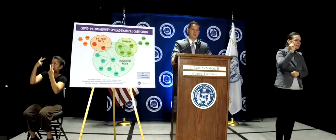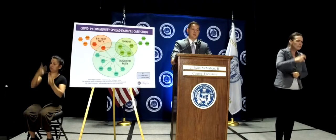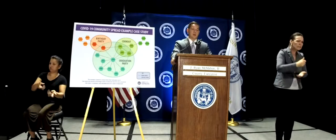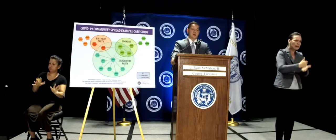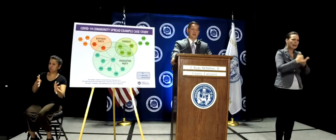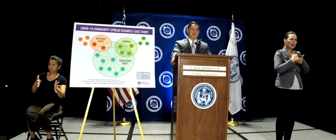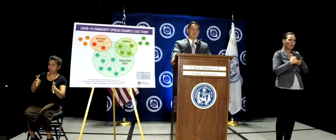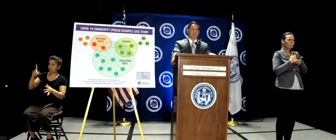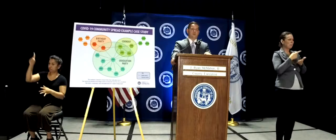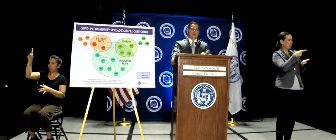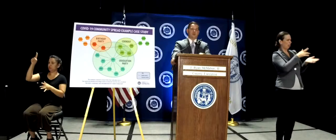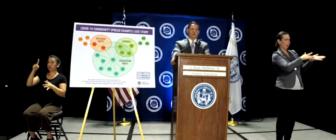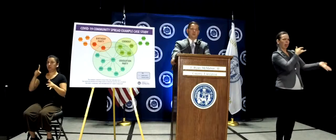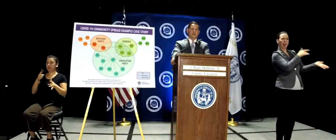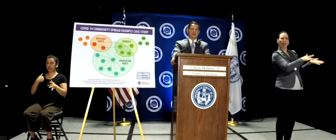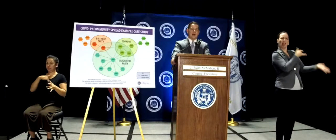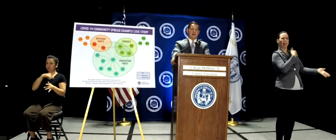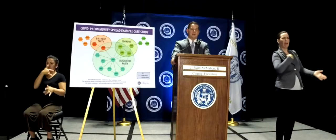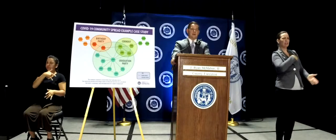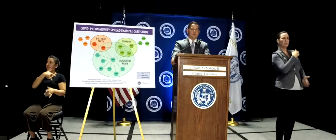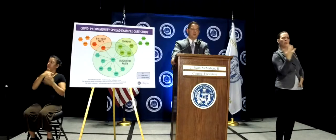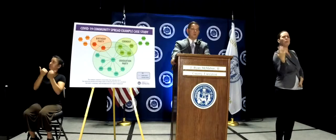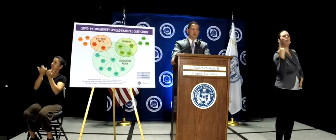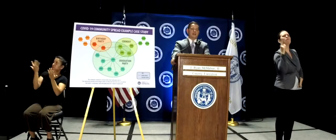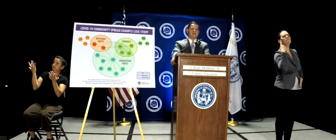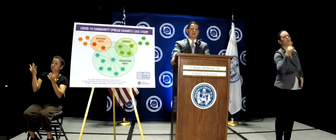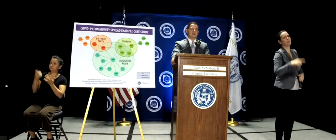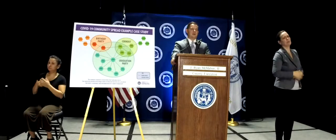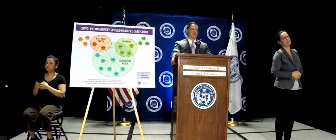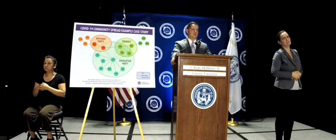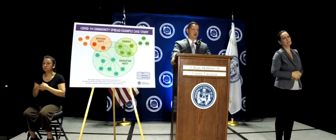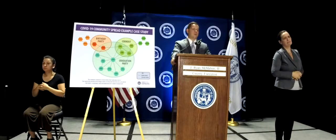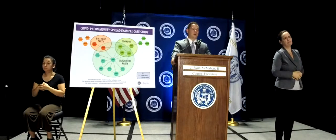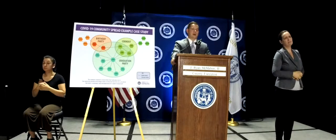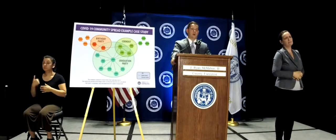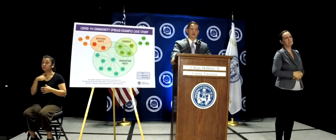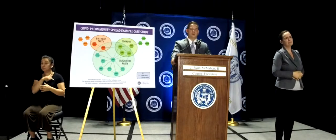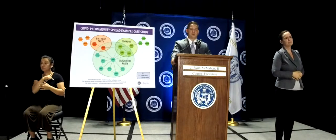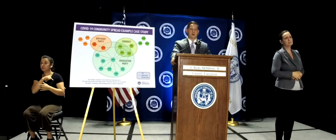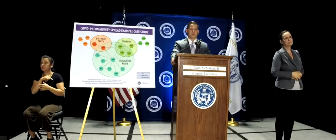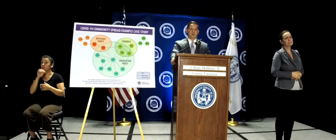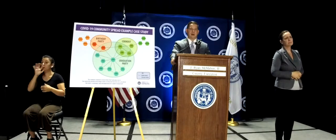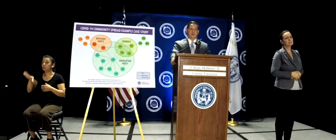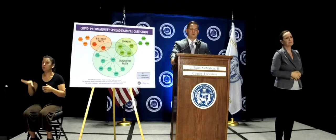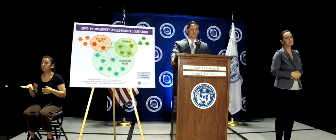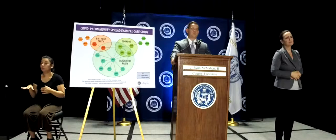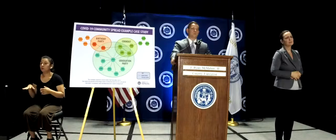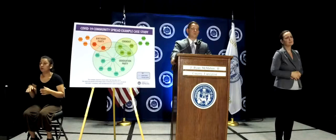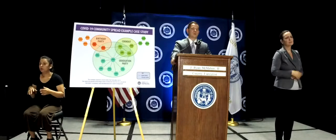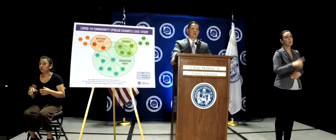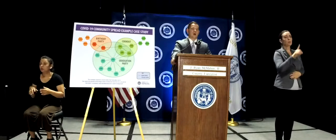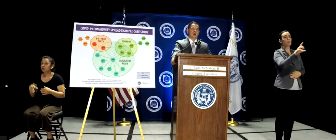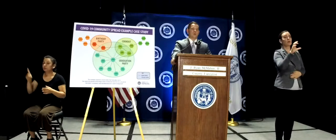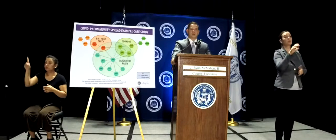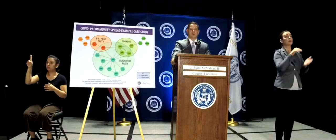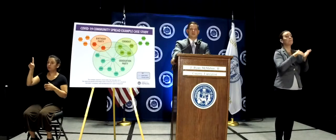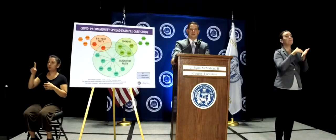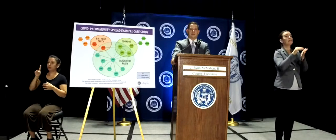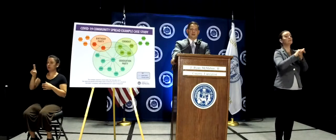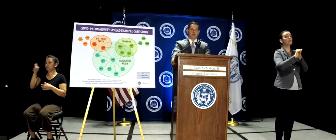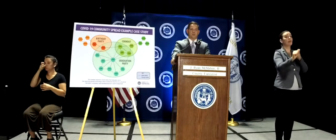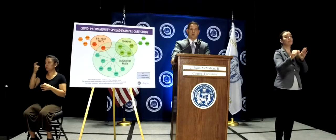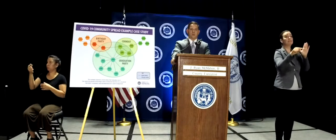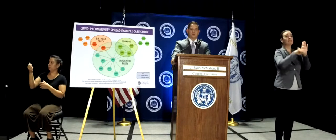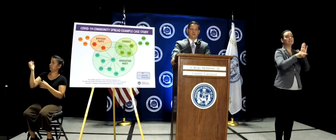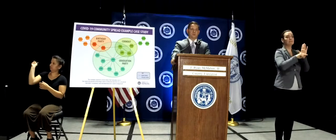process. And like I said before, Andrew, we are not saying we have a $100 million hole, give us $100 million. We could say